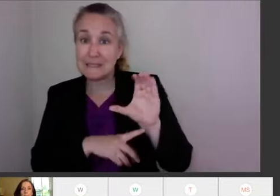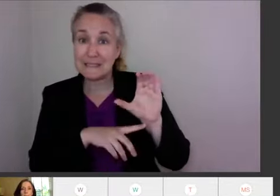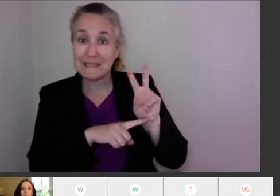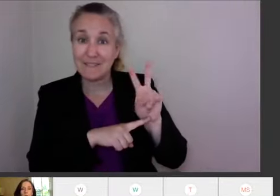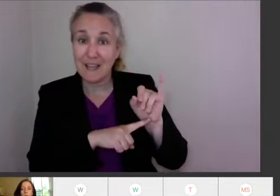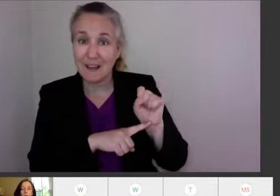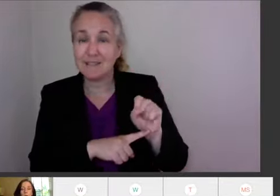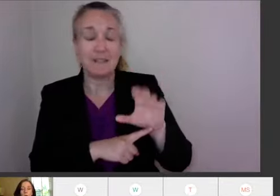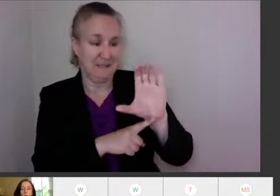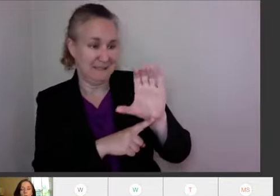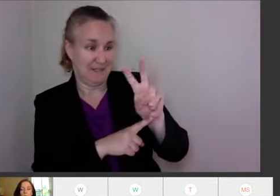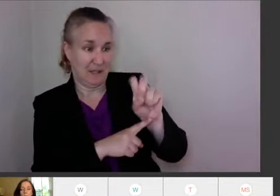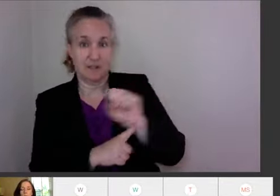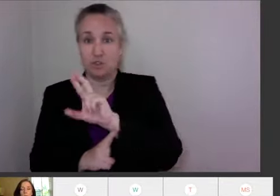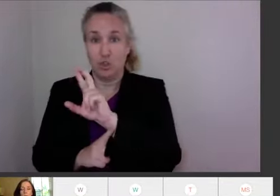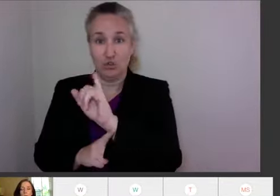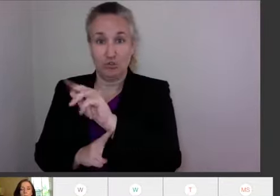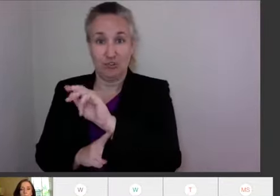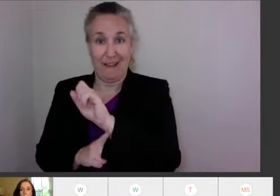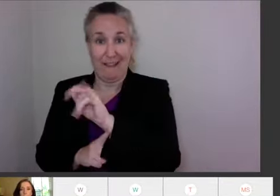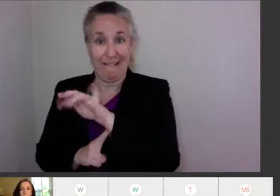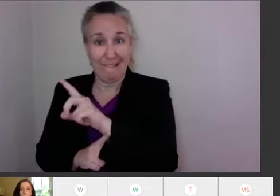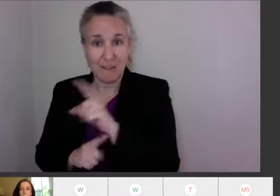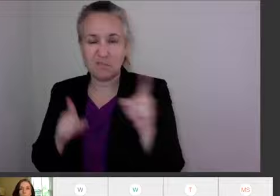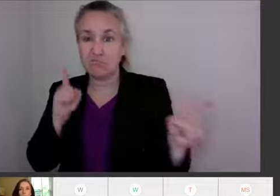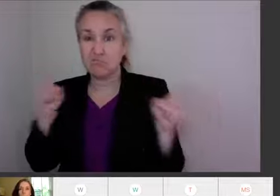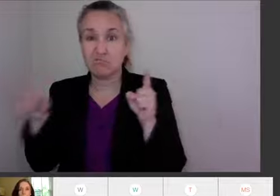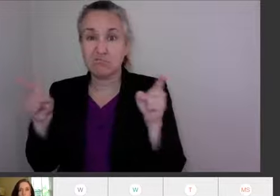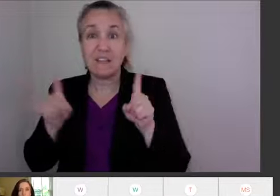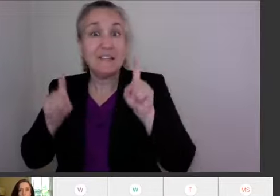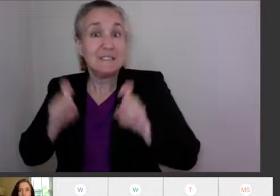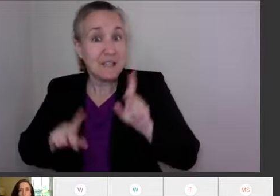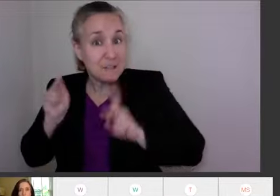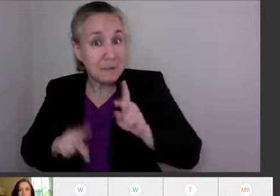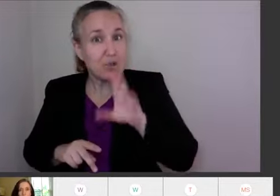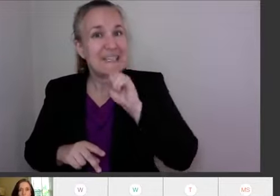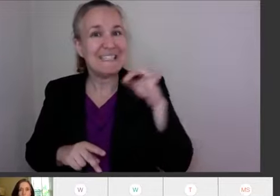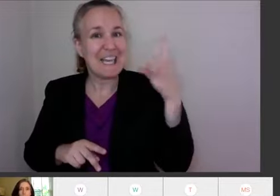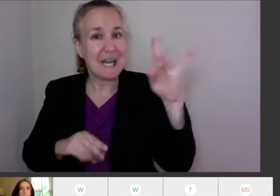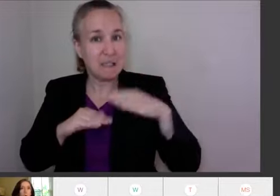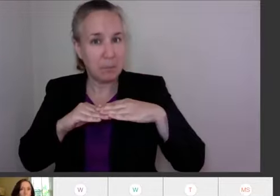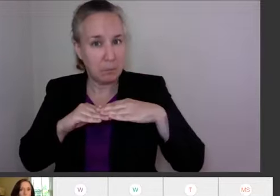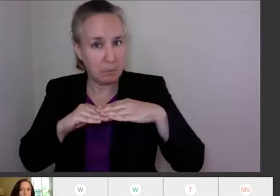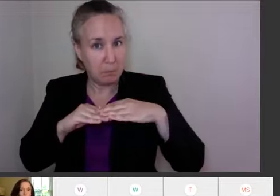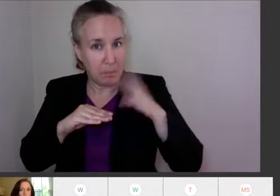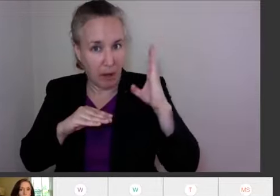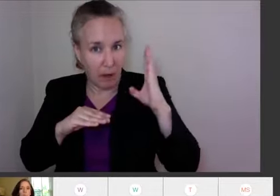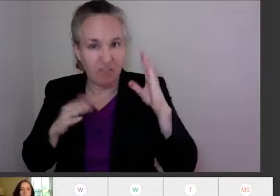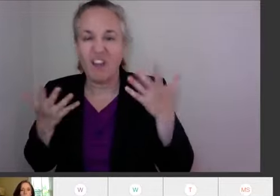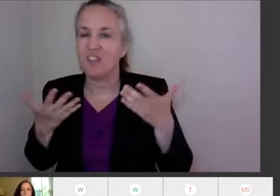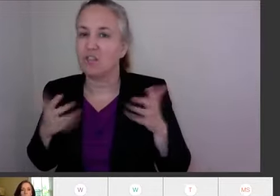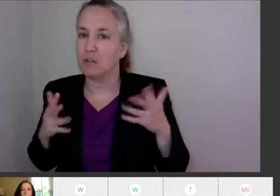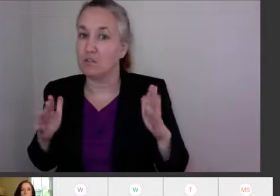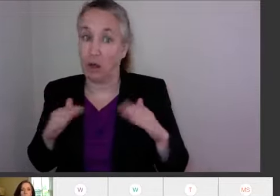Aid sites are only testing people that are 18 years of age or older.